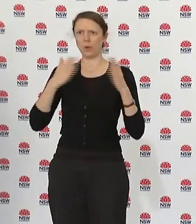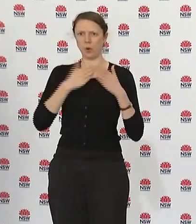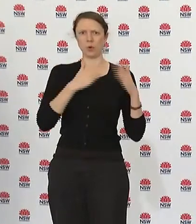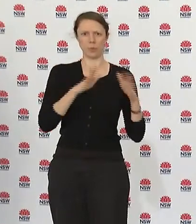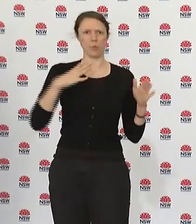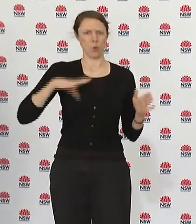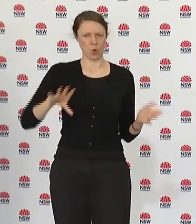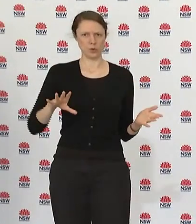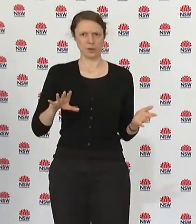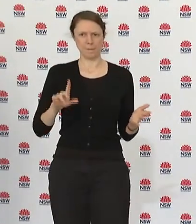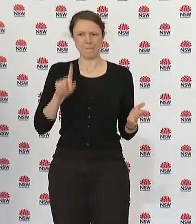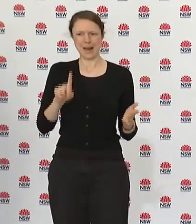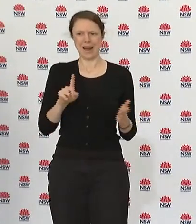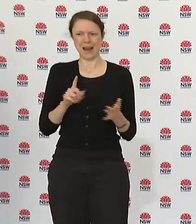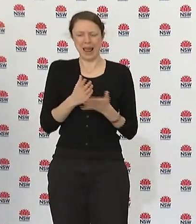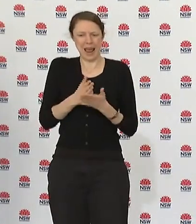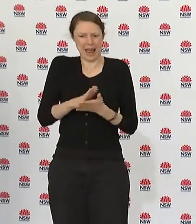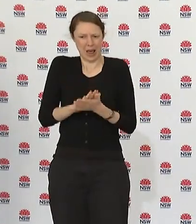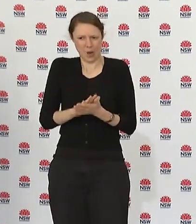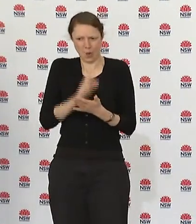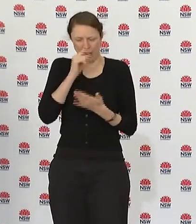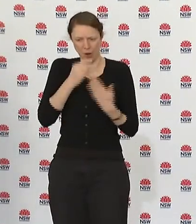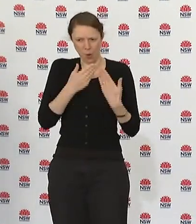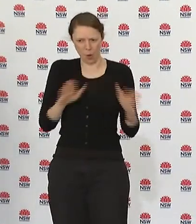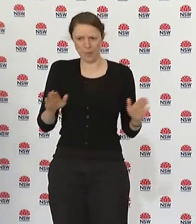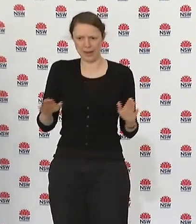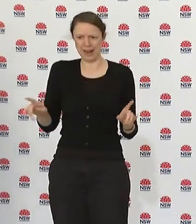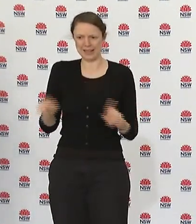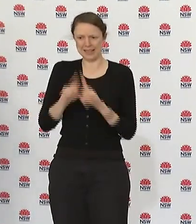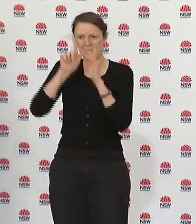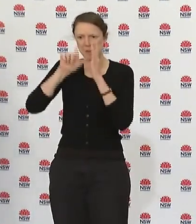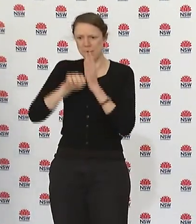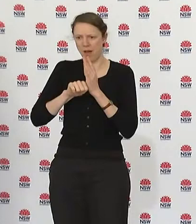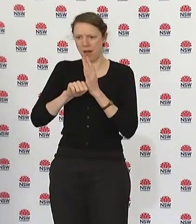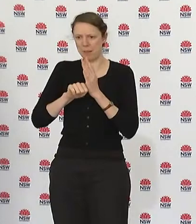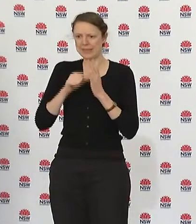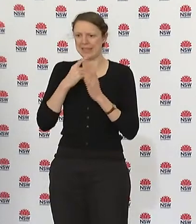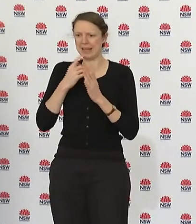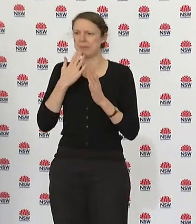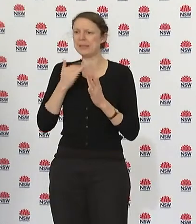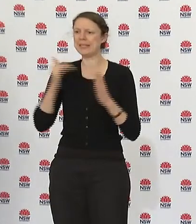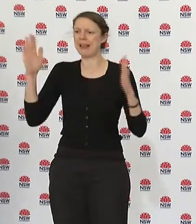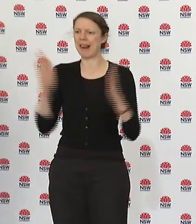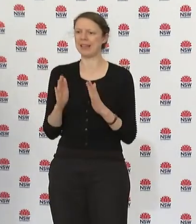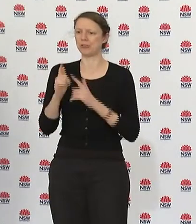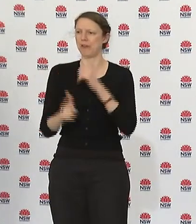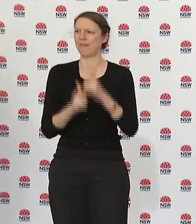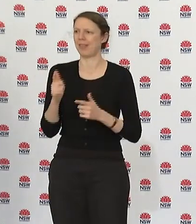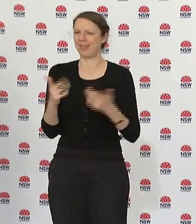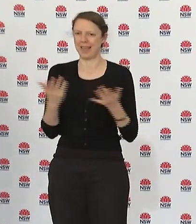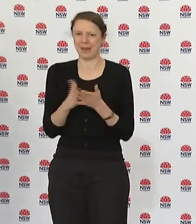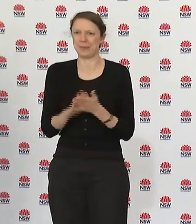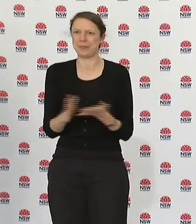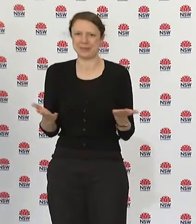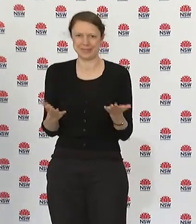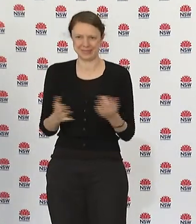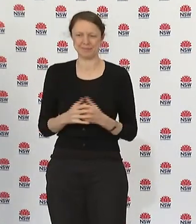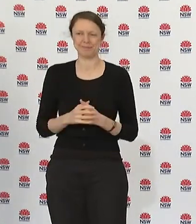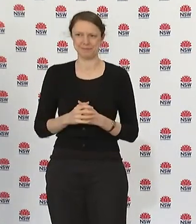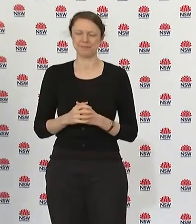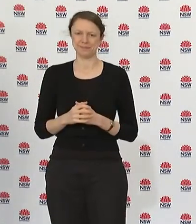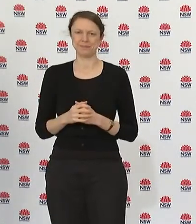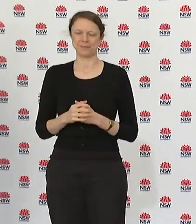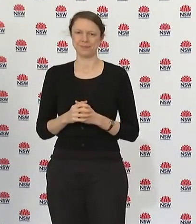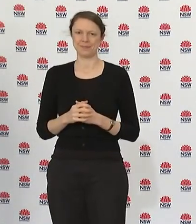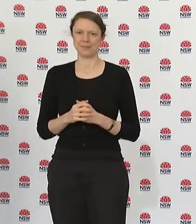then say to people, limit your mobility, because you're going to end up with tradies going all over Sydney? Well, please know that whatever decisions